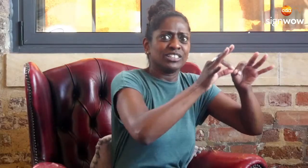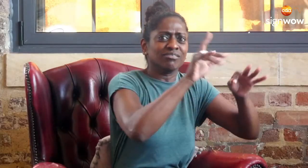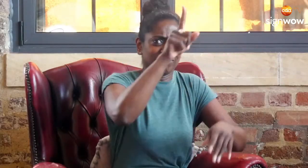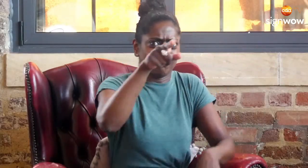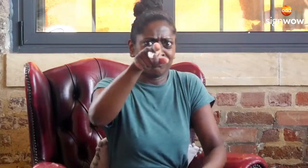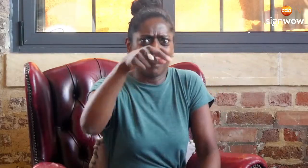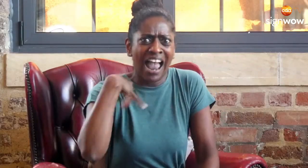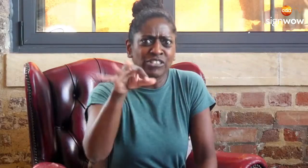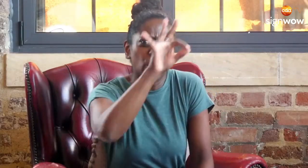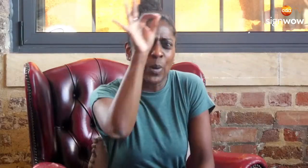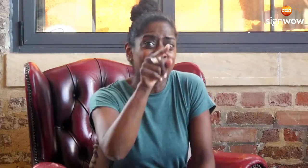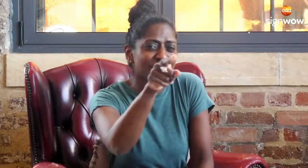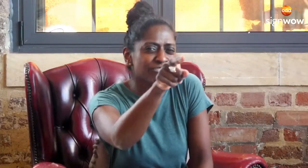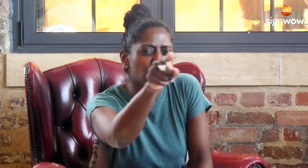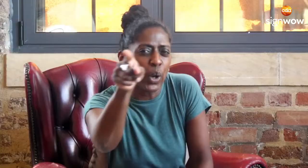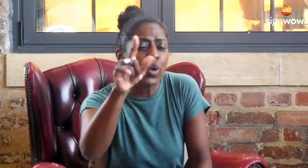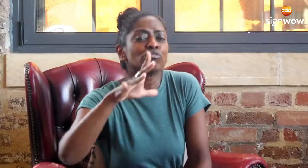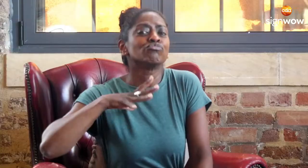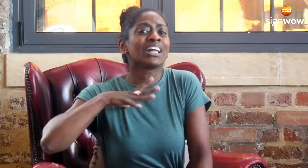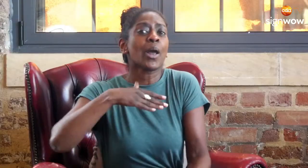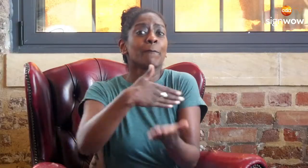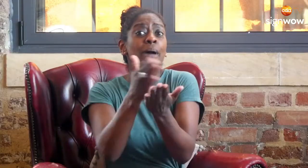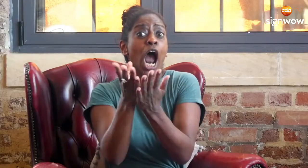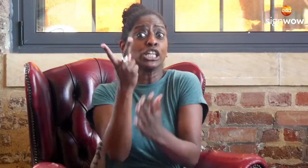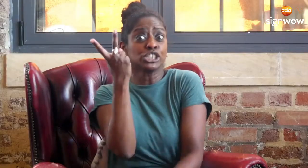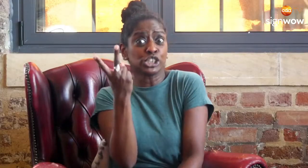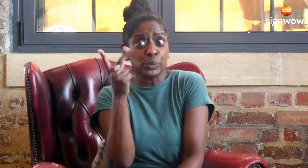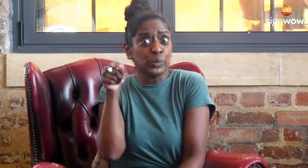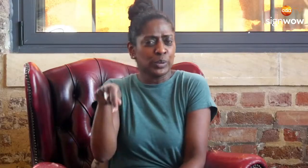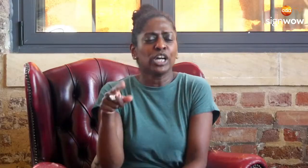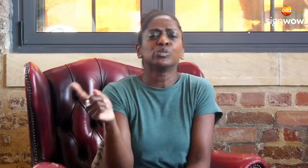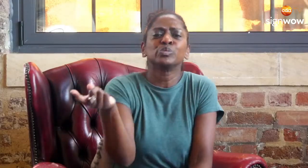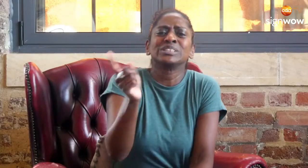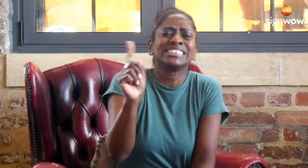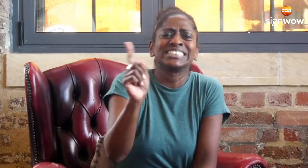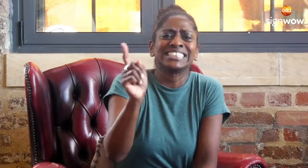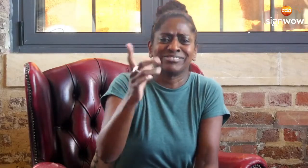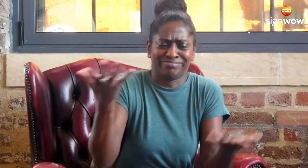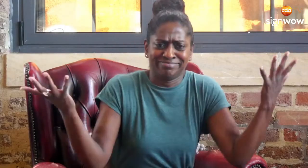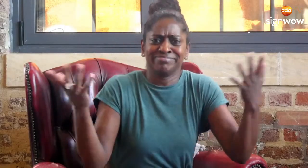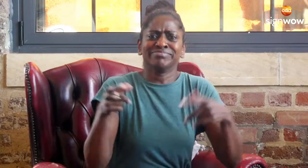So before we get started with asking them questions, I've got a question to ask you, ready for part 2.